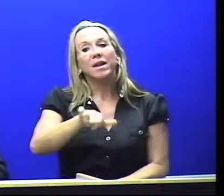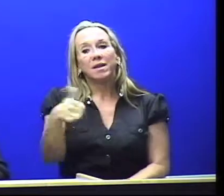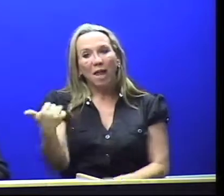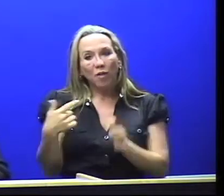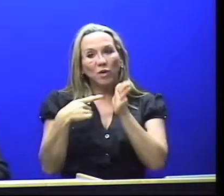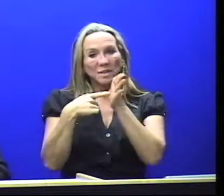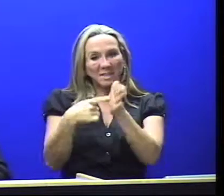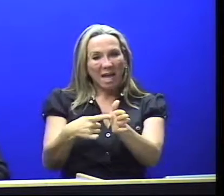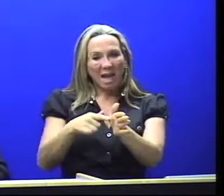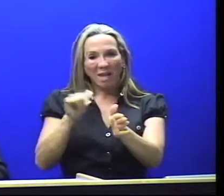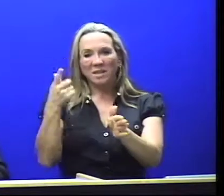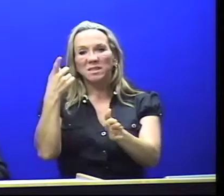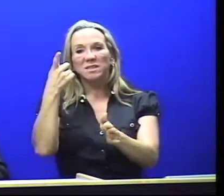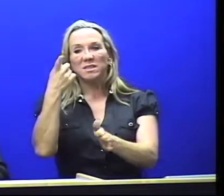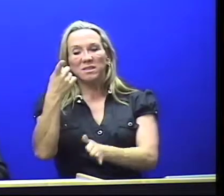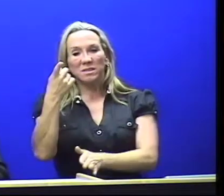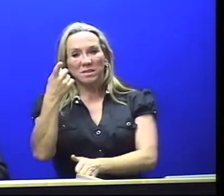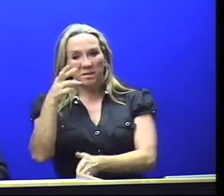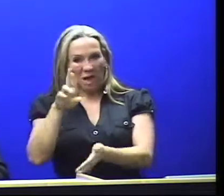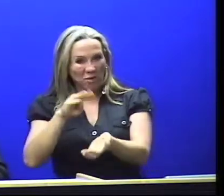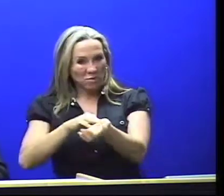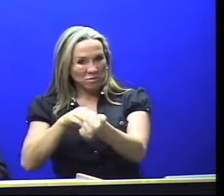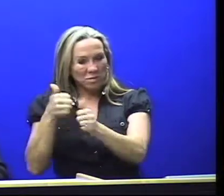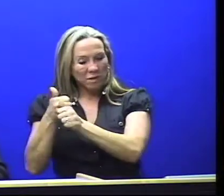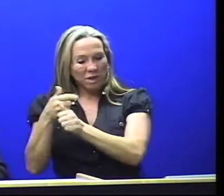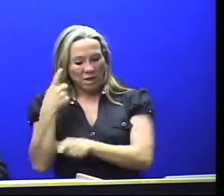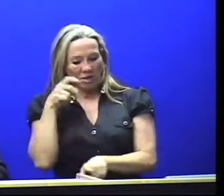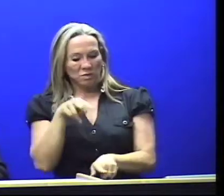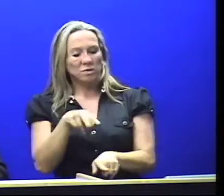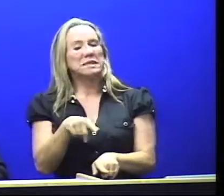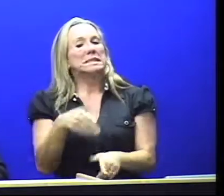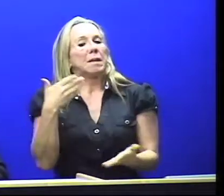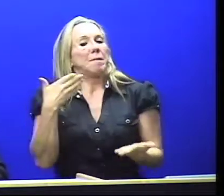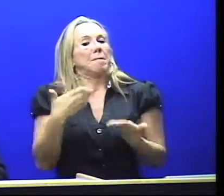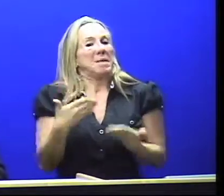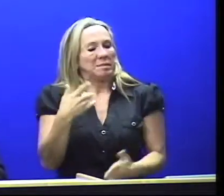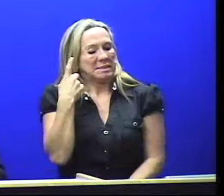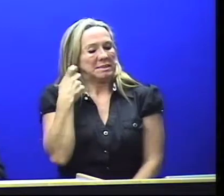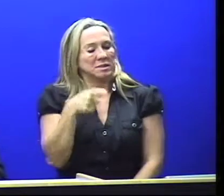the doctors that you might have leukemia.